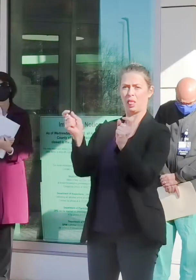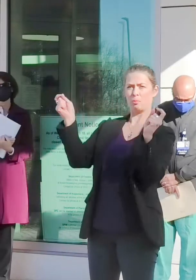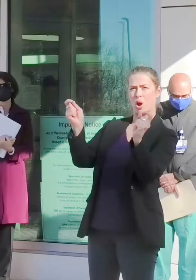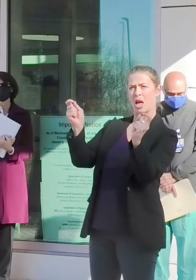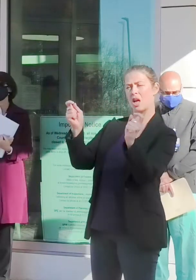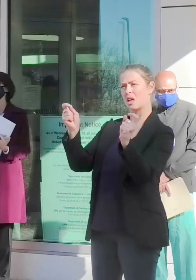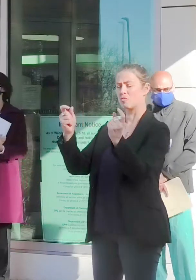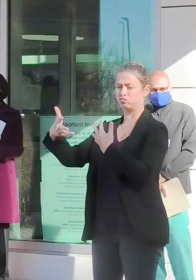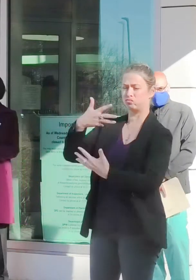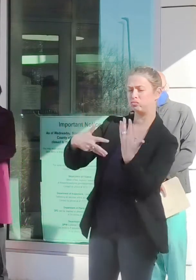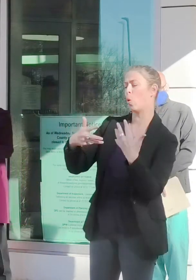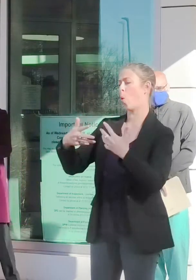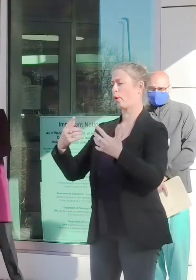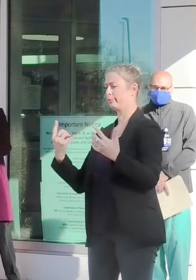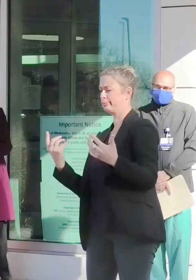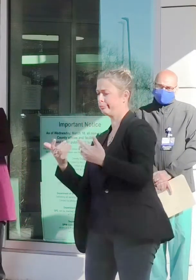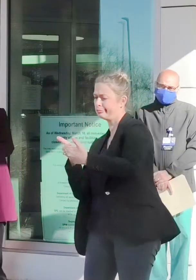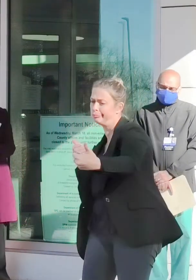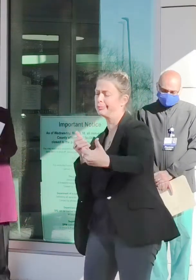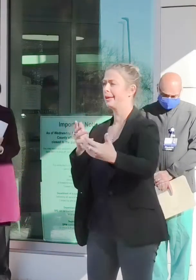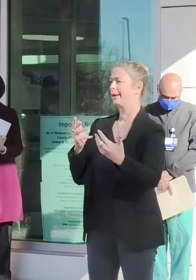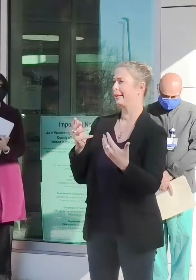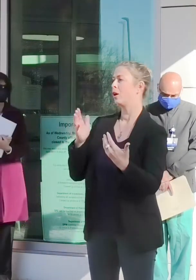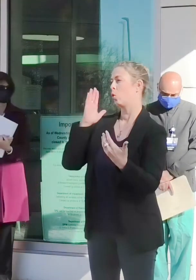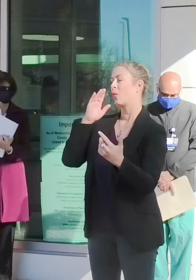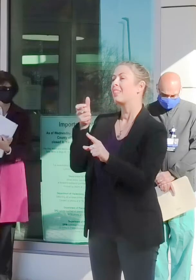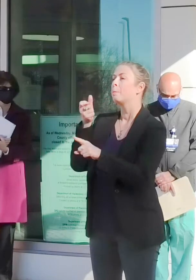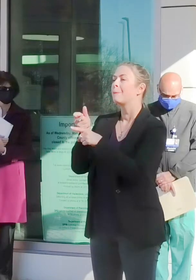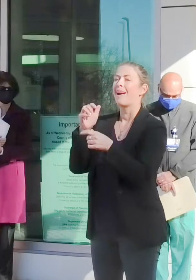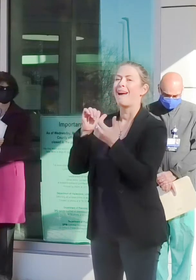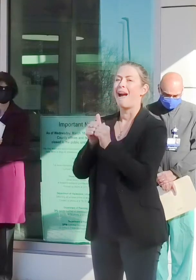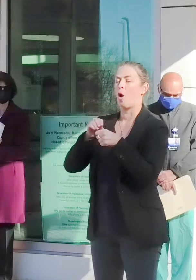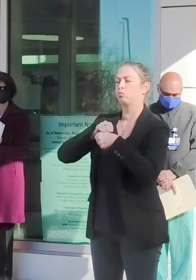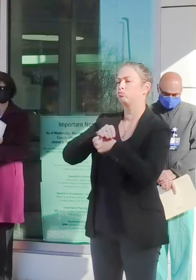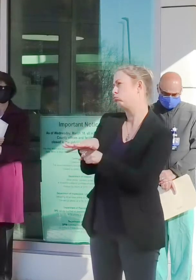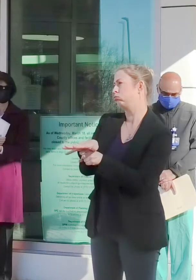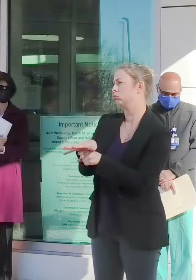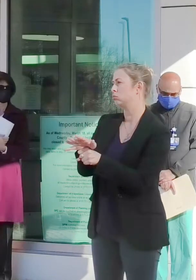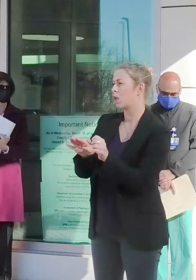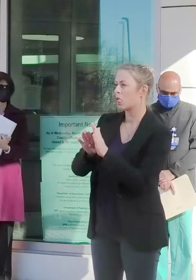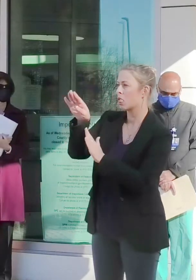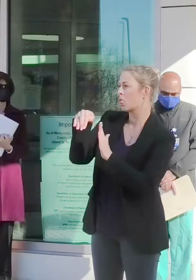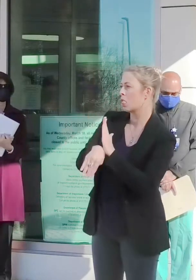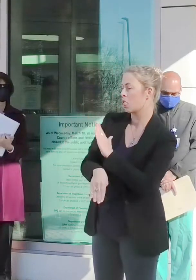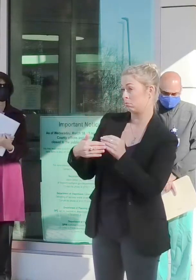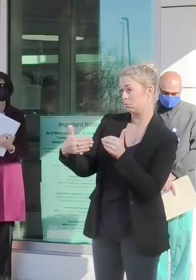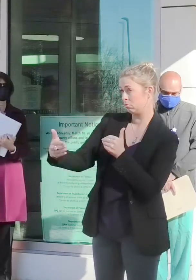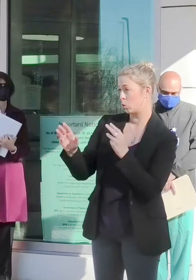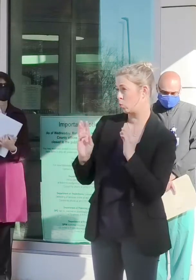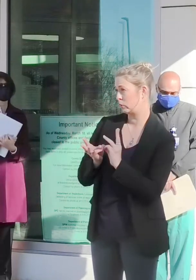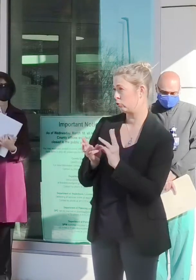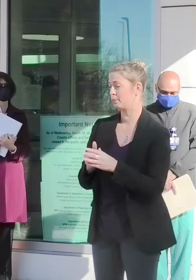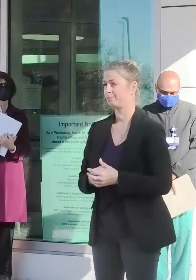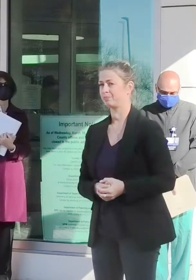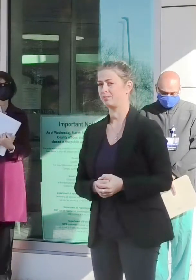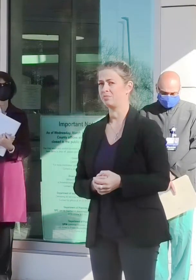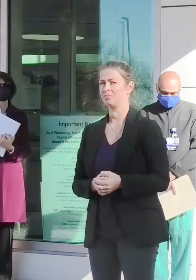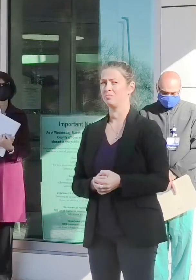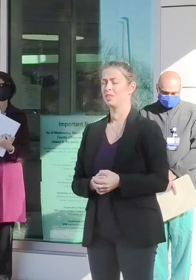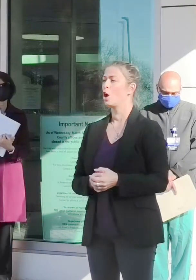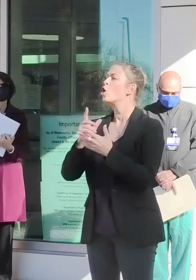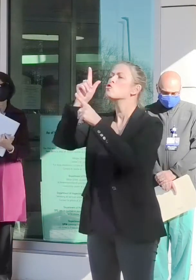will impact the spread of COVID-19 throughout the rest of this winter. Traditional large family